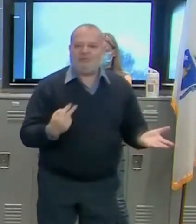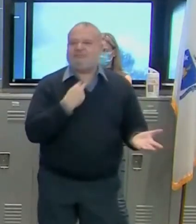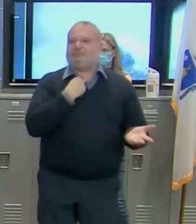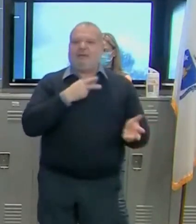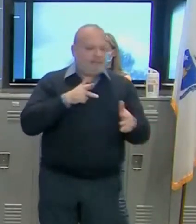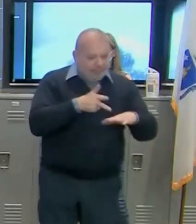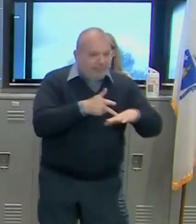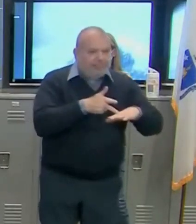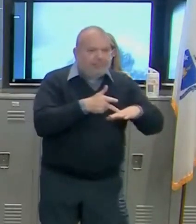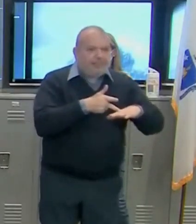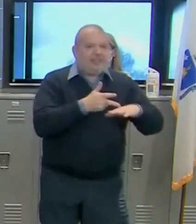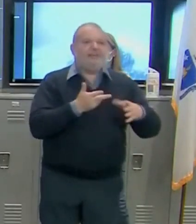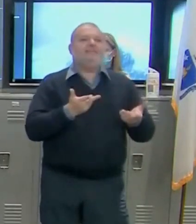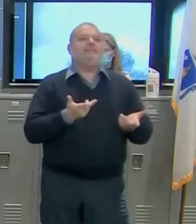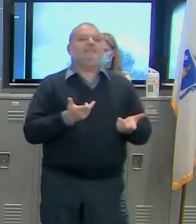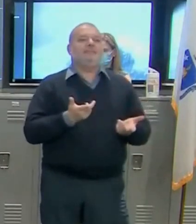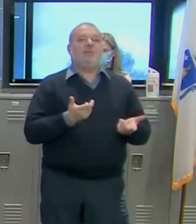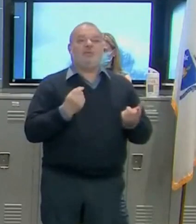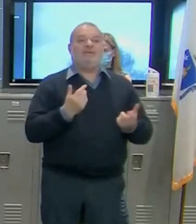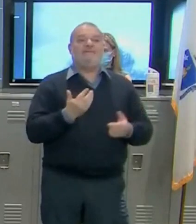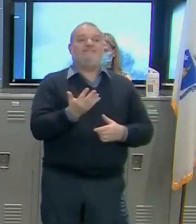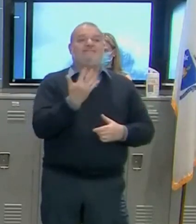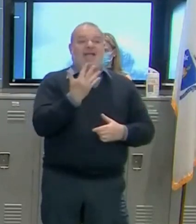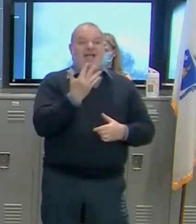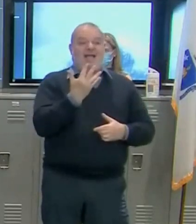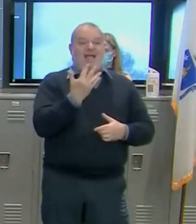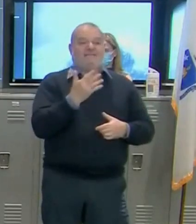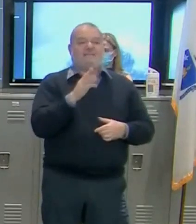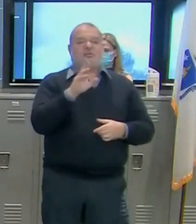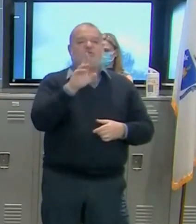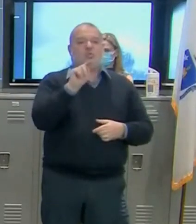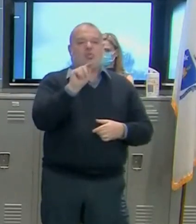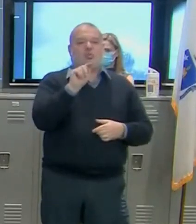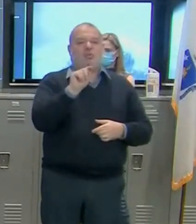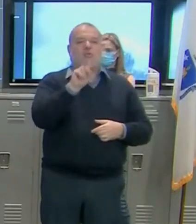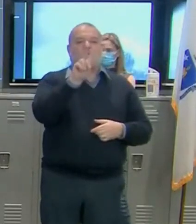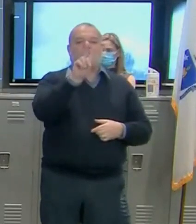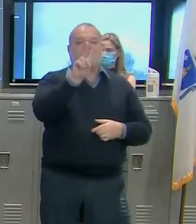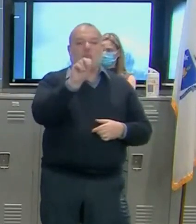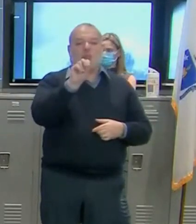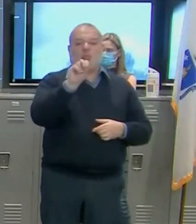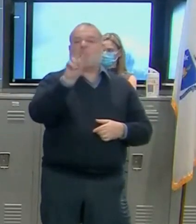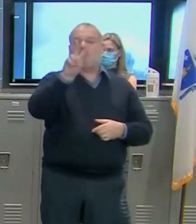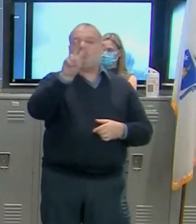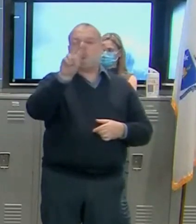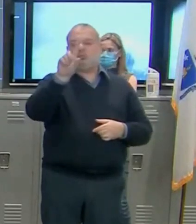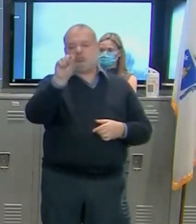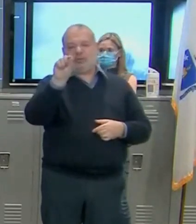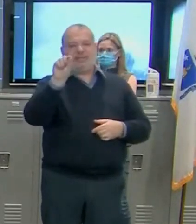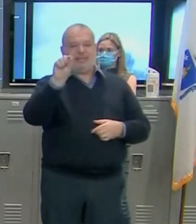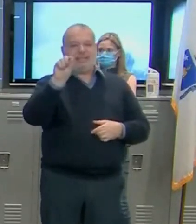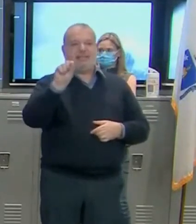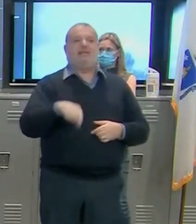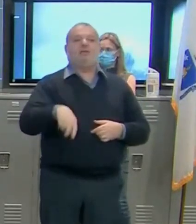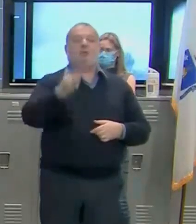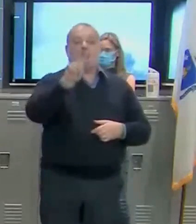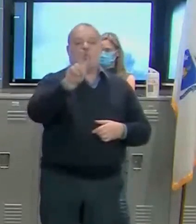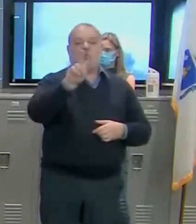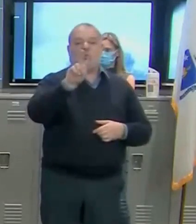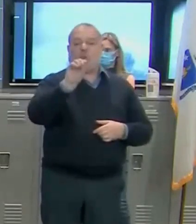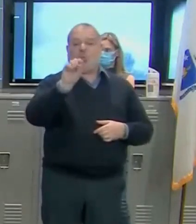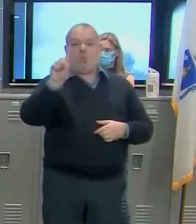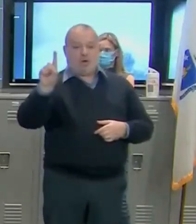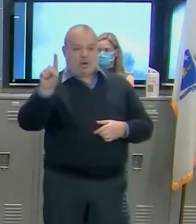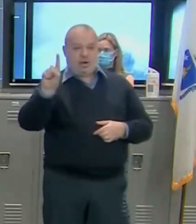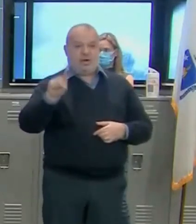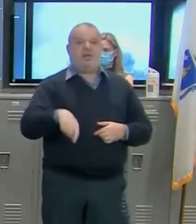5 routes: the 211, the 215, the 220, the 712, and the 713, where conditions are